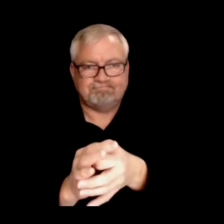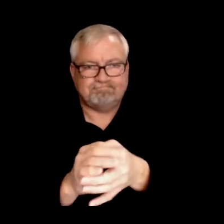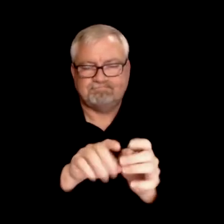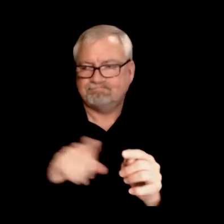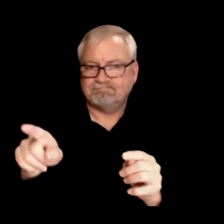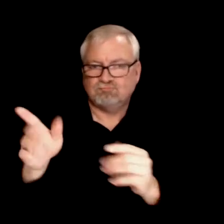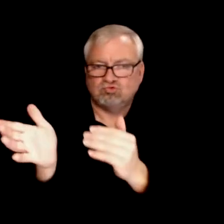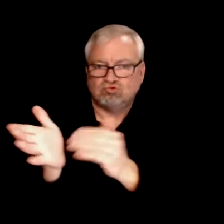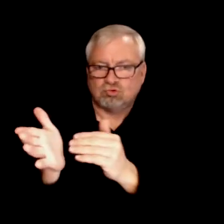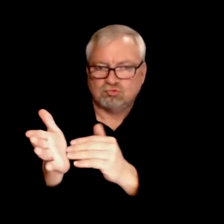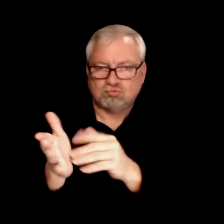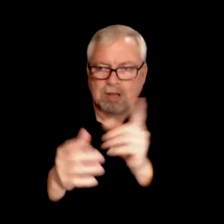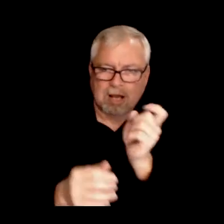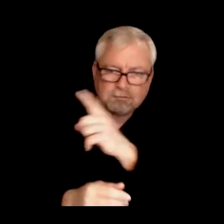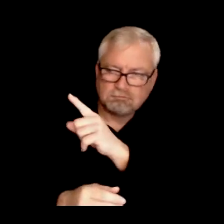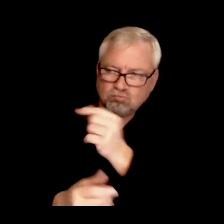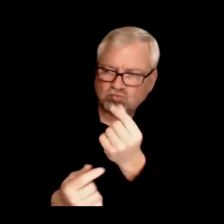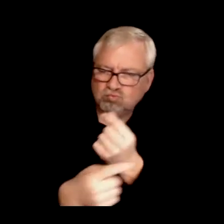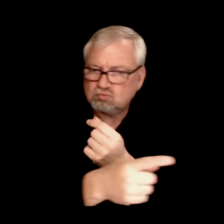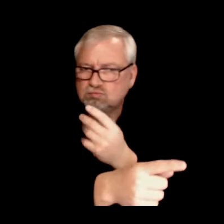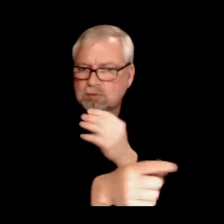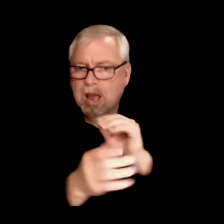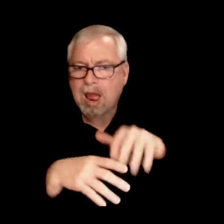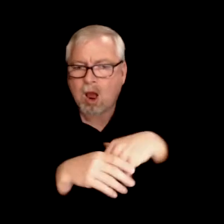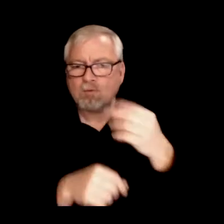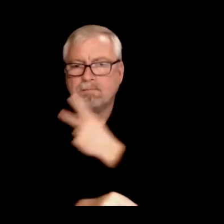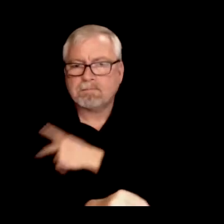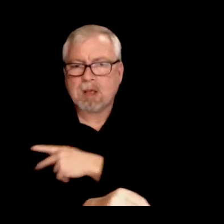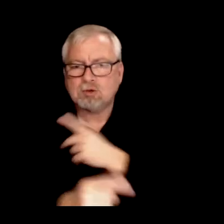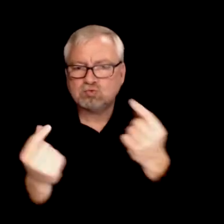specifics. Okay, thank you.